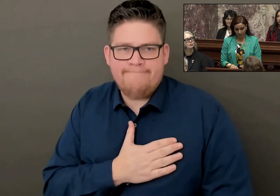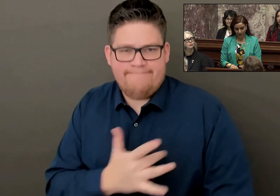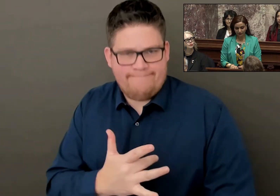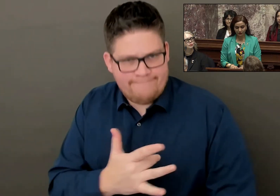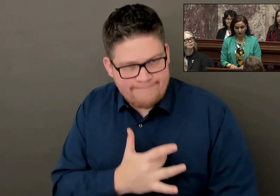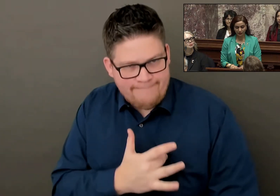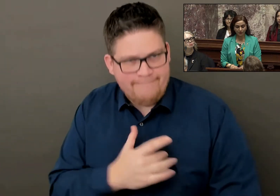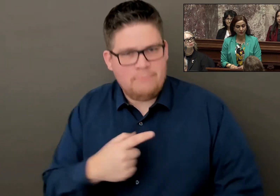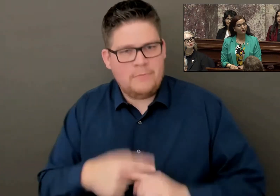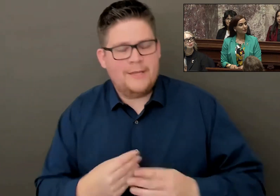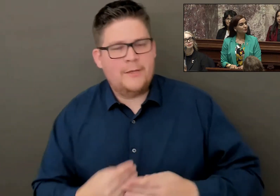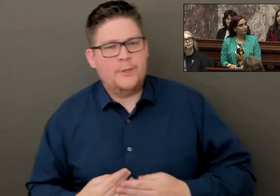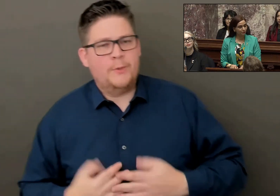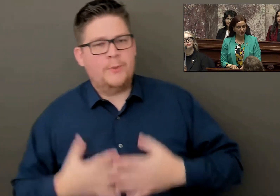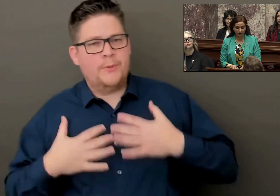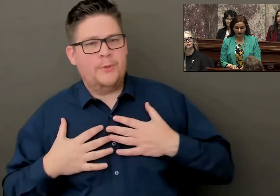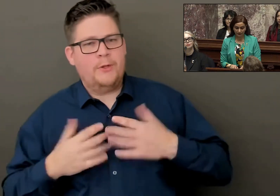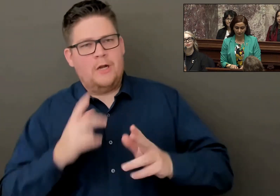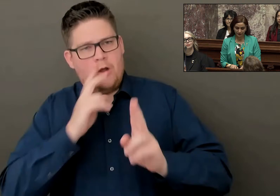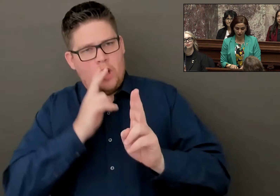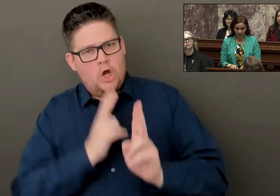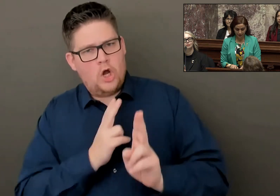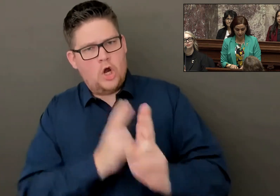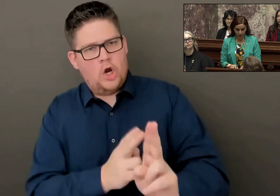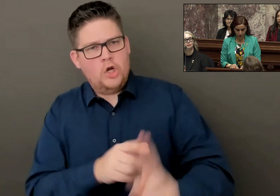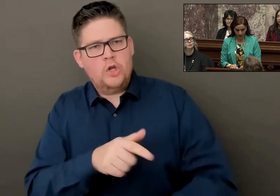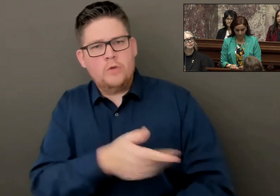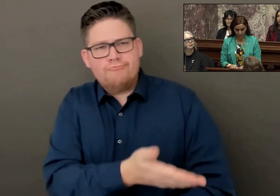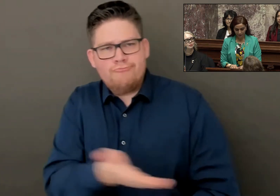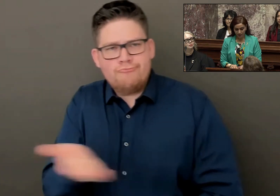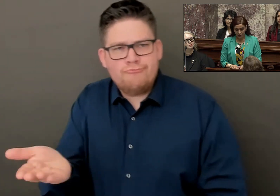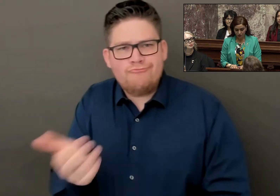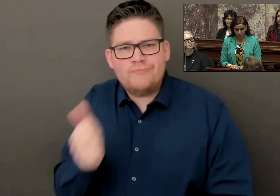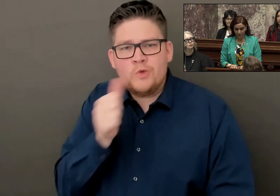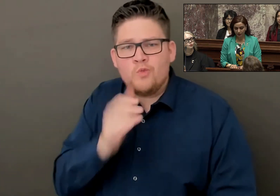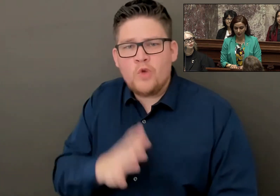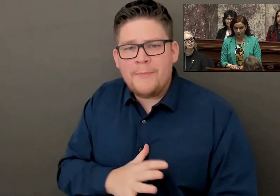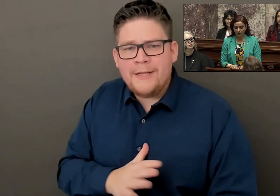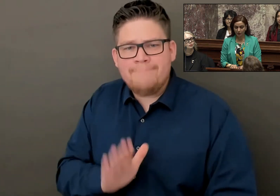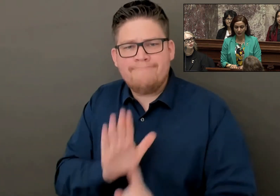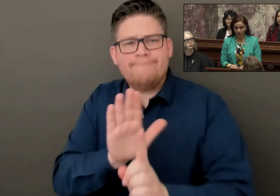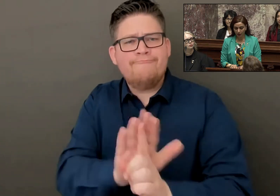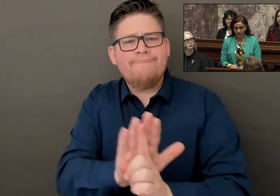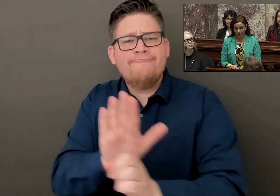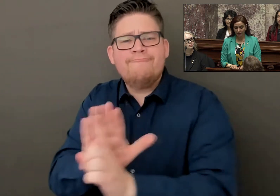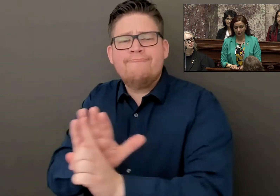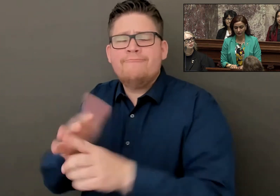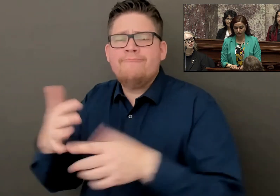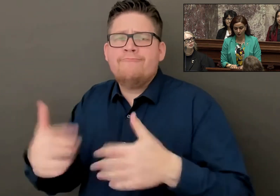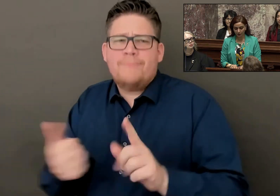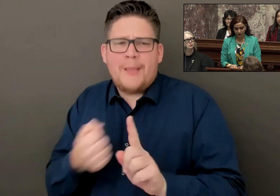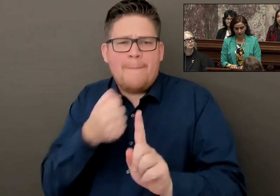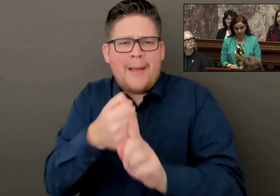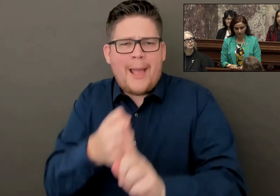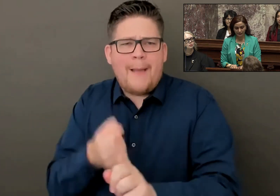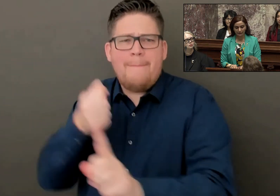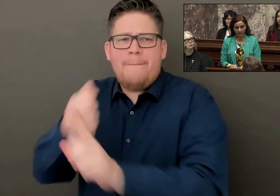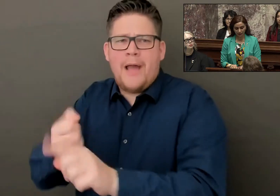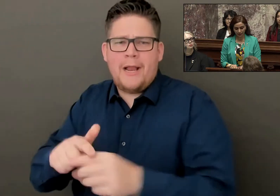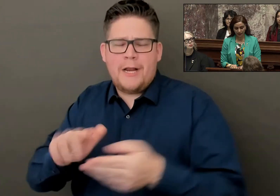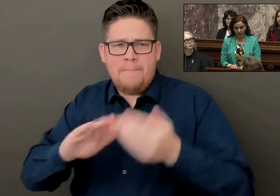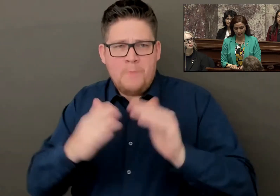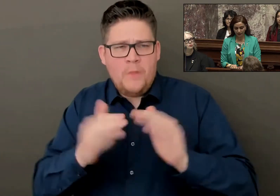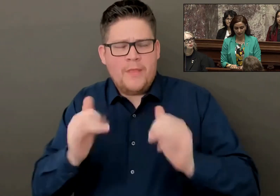whose impact on our community will be felt for generations to come. In November, our community lost an extraordinary